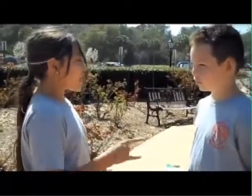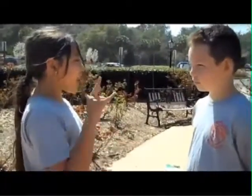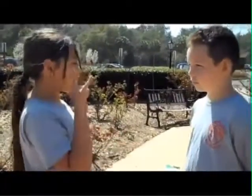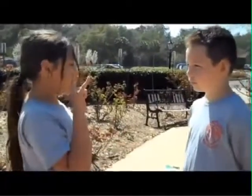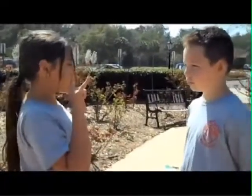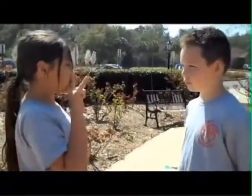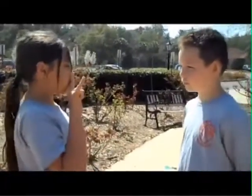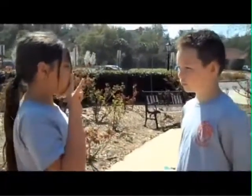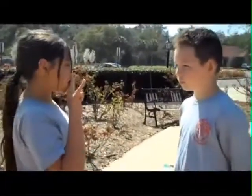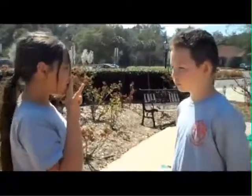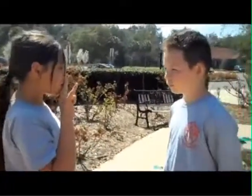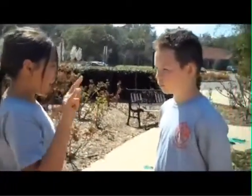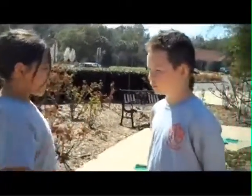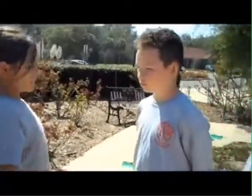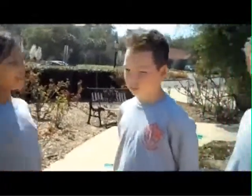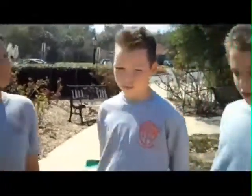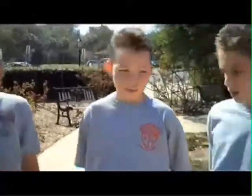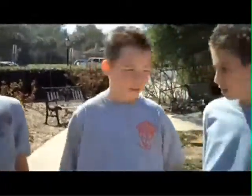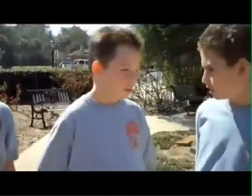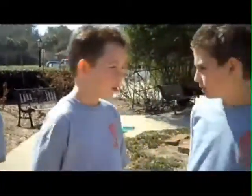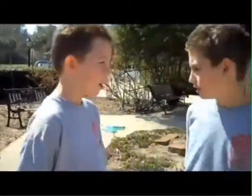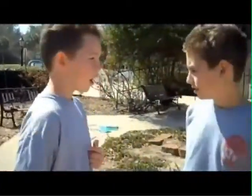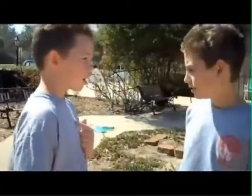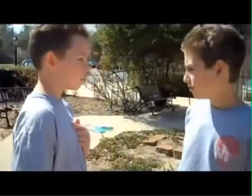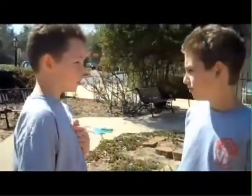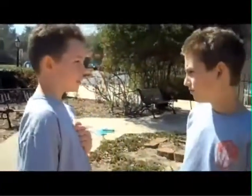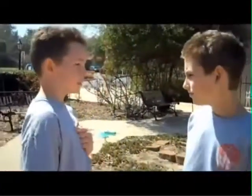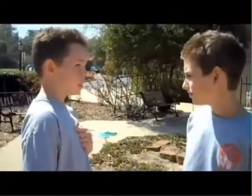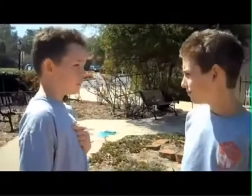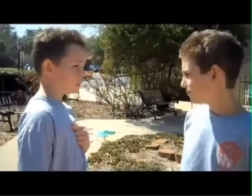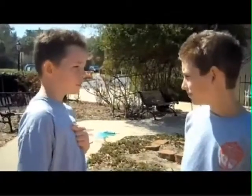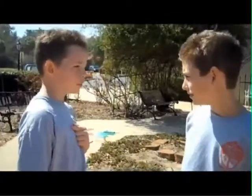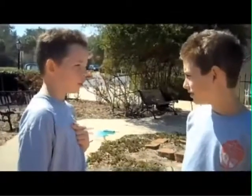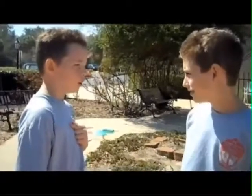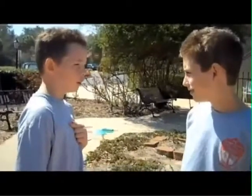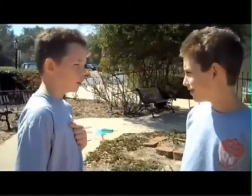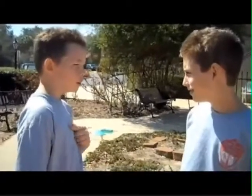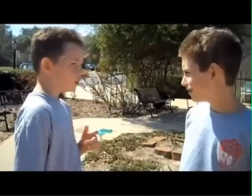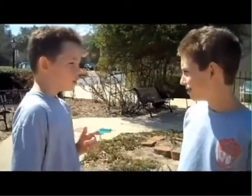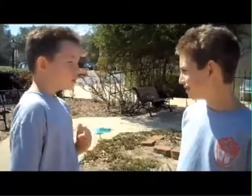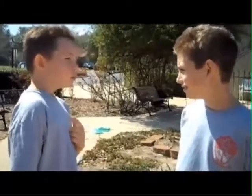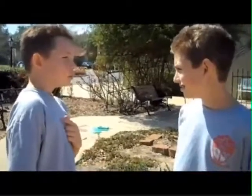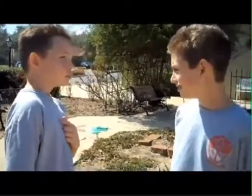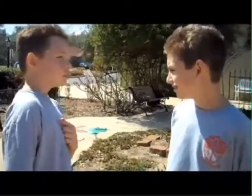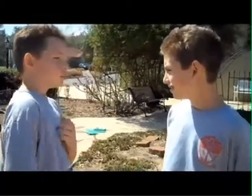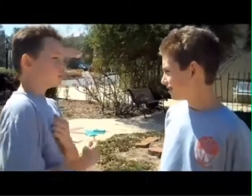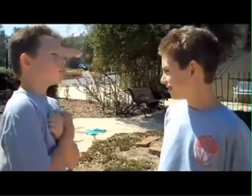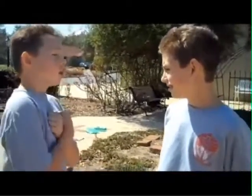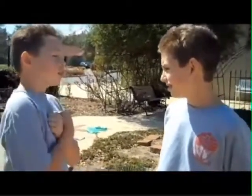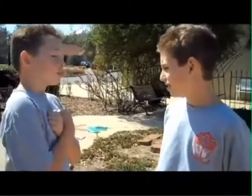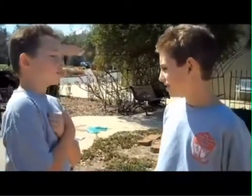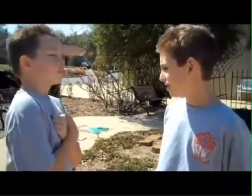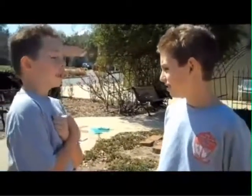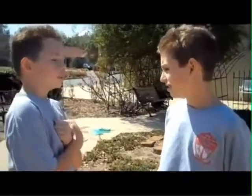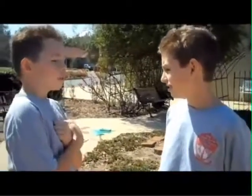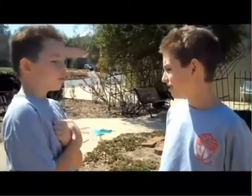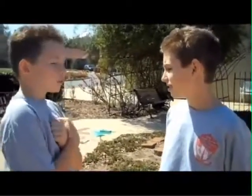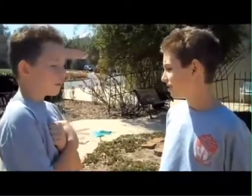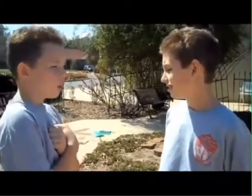I love you, and that's not the end. I point to myself at the star. Love, cross my hands over my